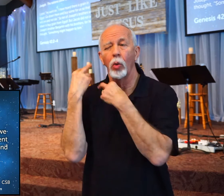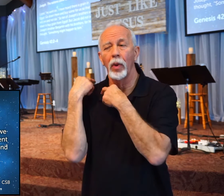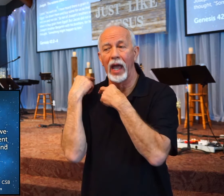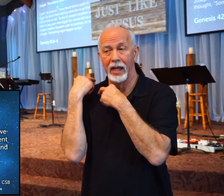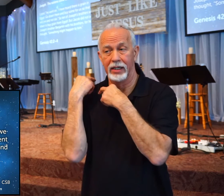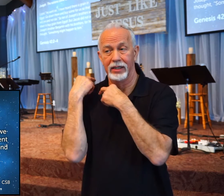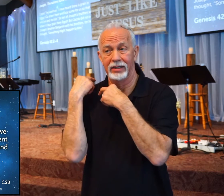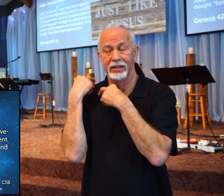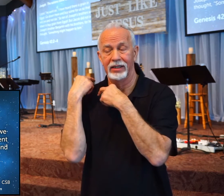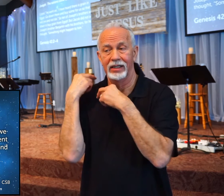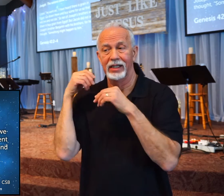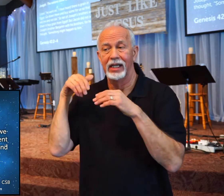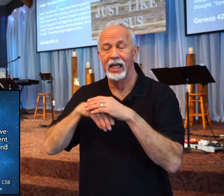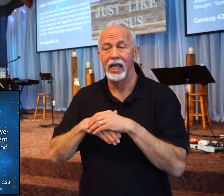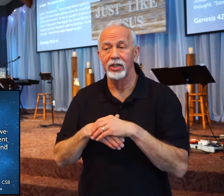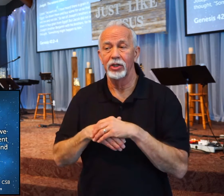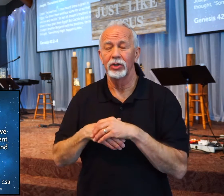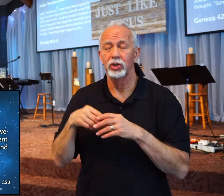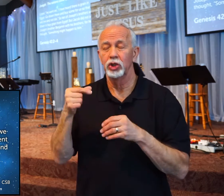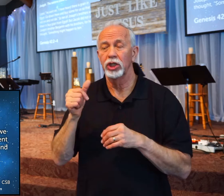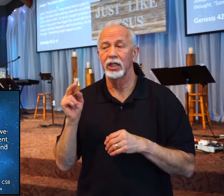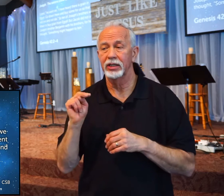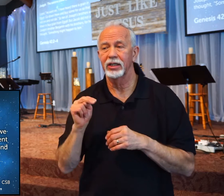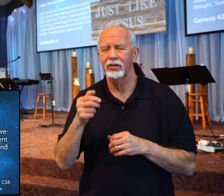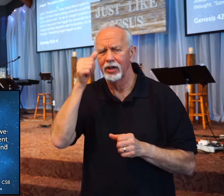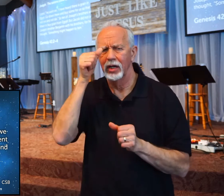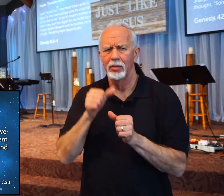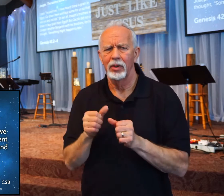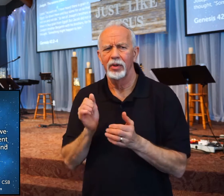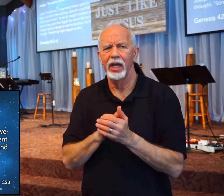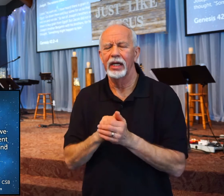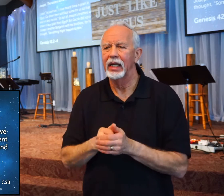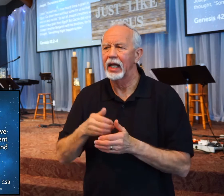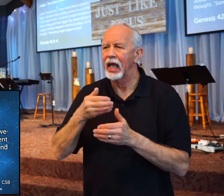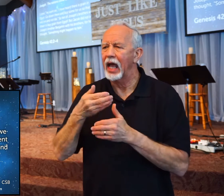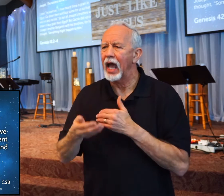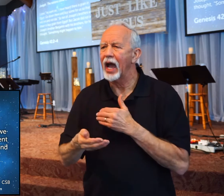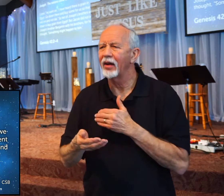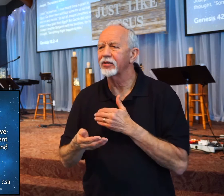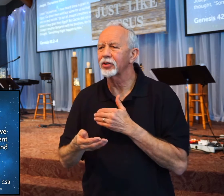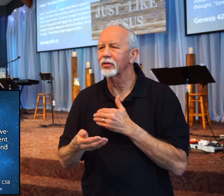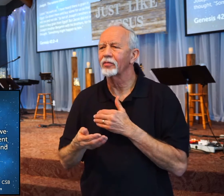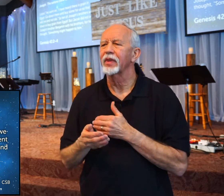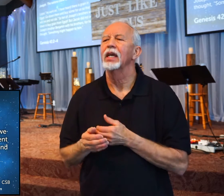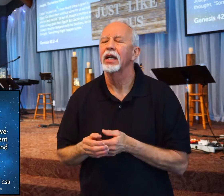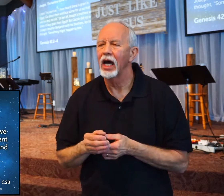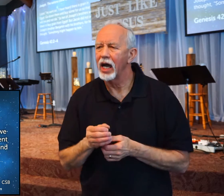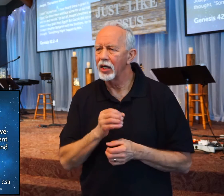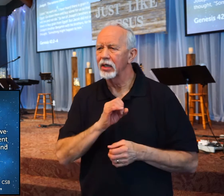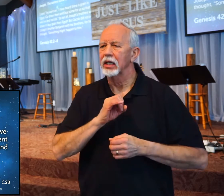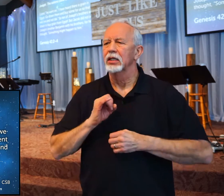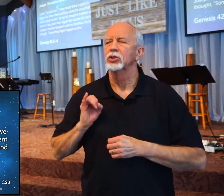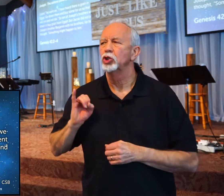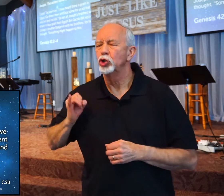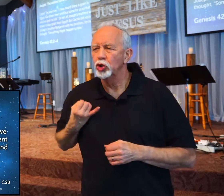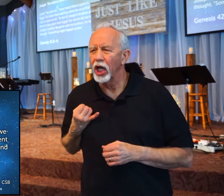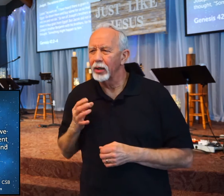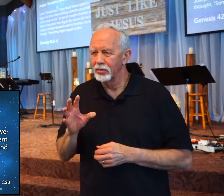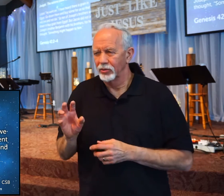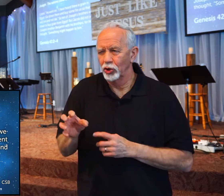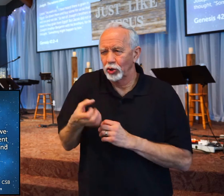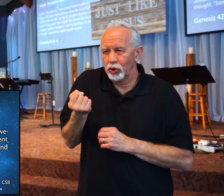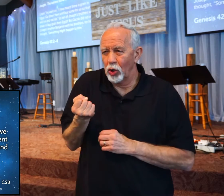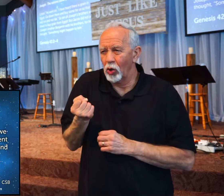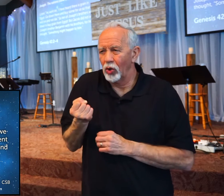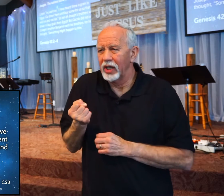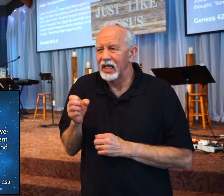back into Genesis, you may remember that after obtaining Esau's birthright through questionable means, you remember